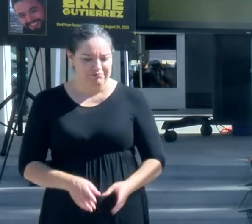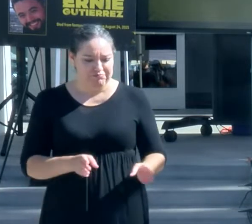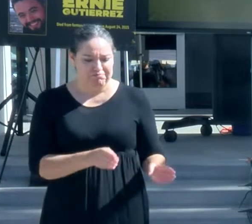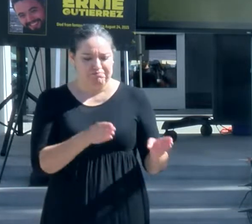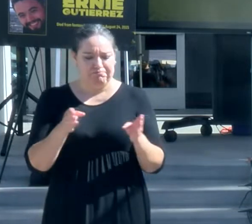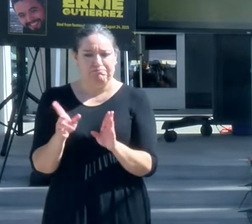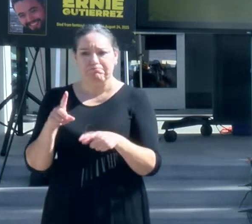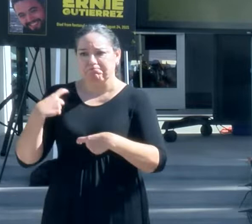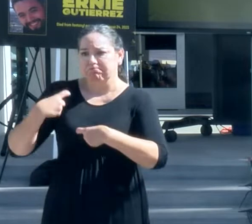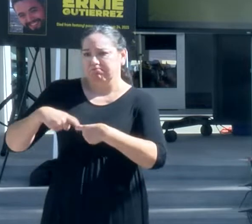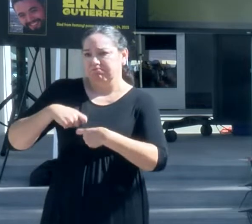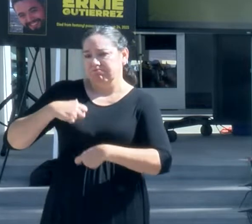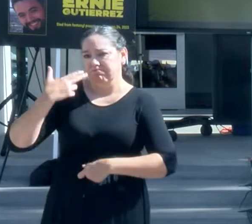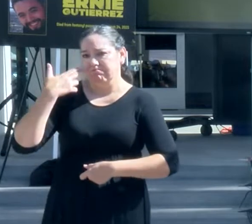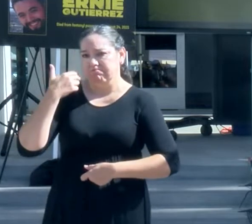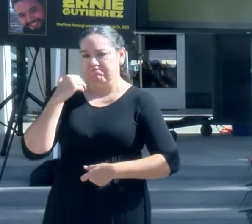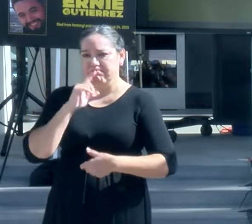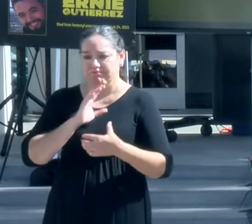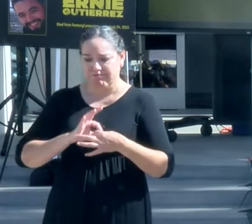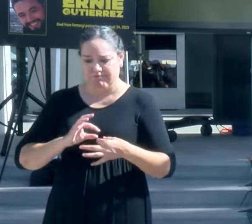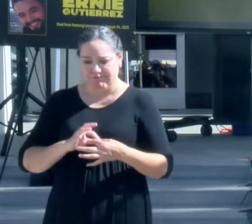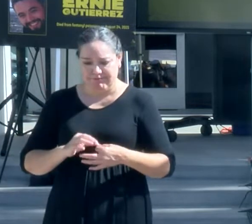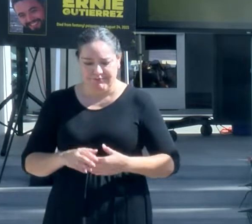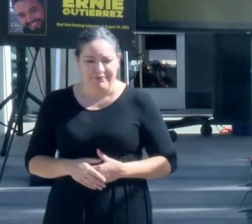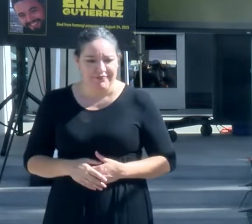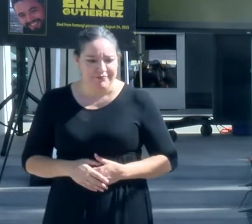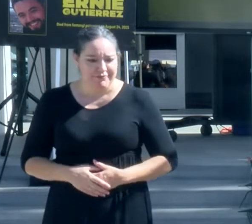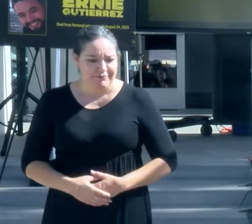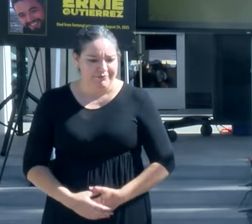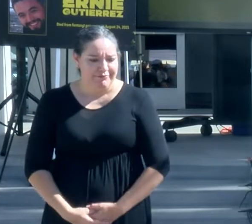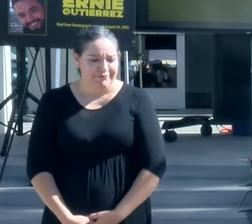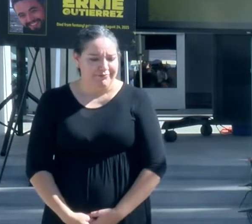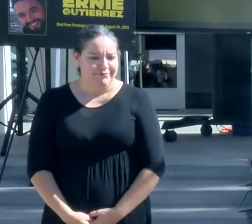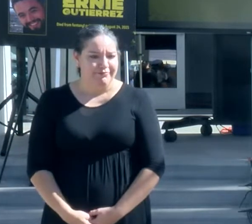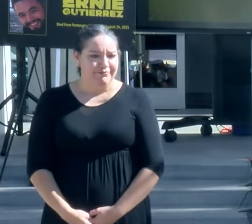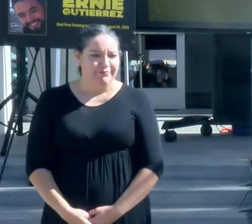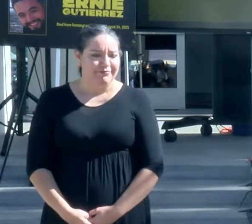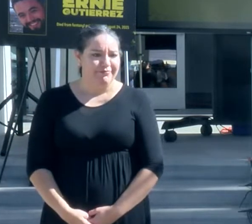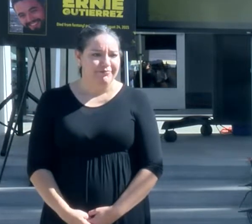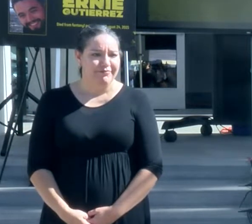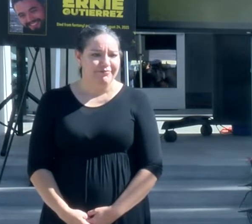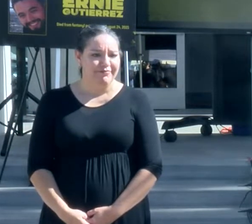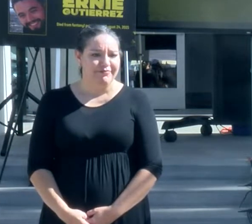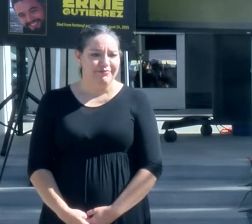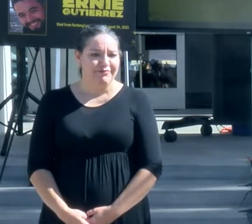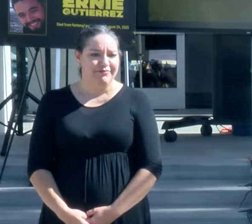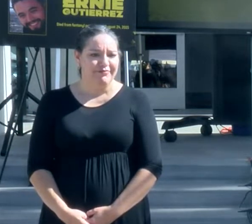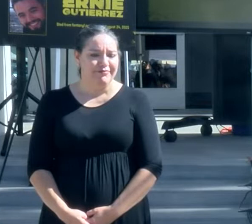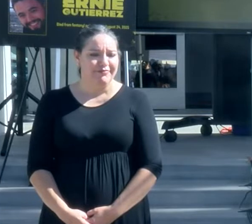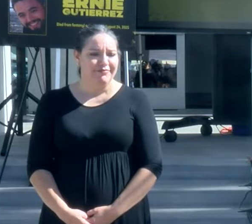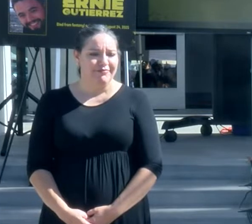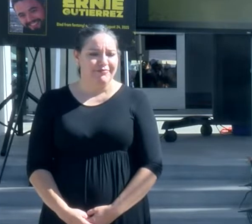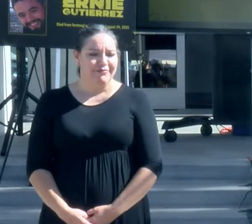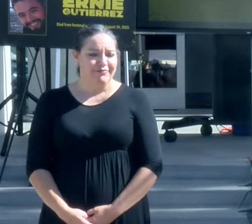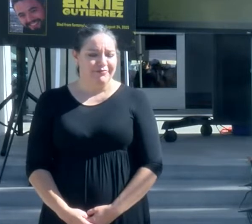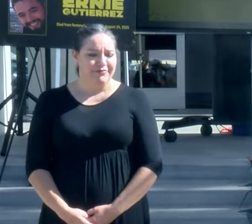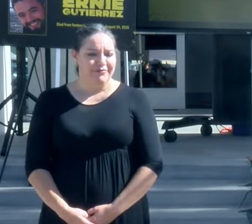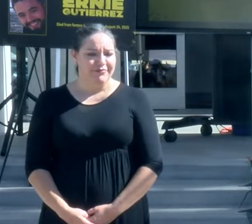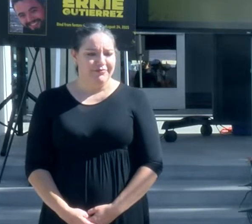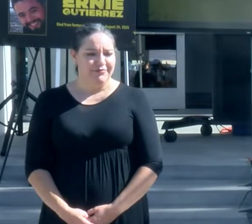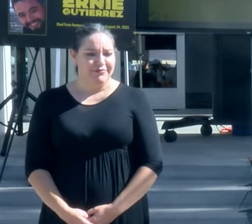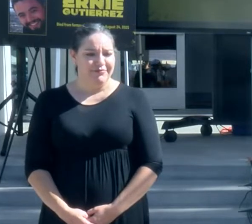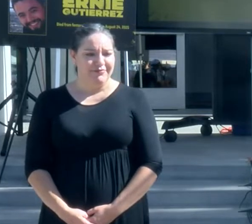Buenos días y gracias por acompañarnos. Hoy les quiero hablar sobre un problema que impacta